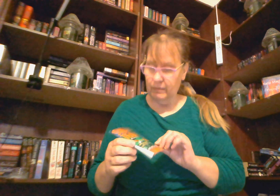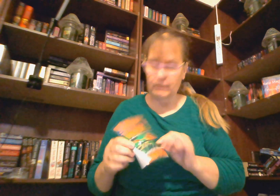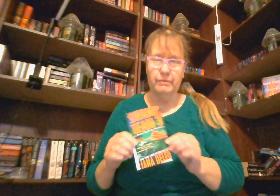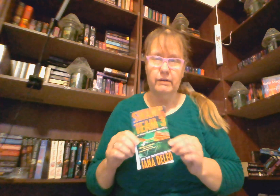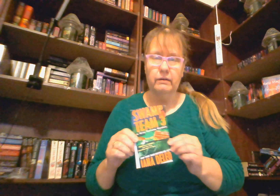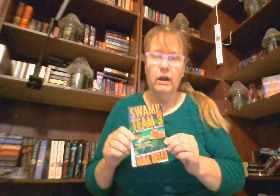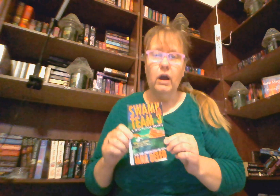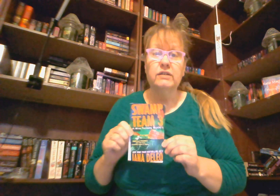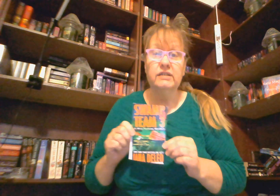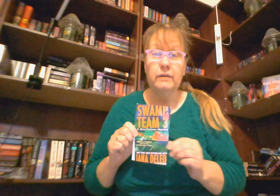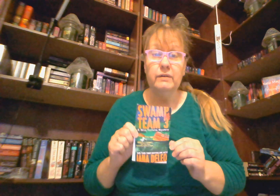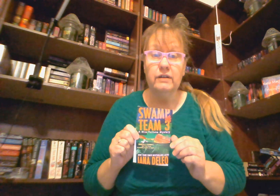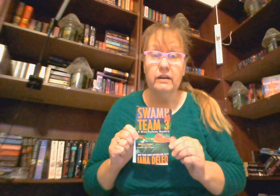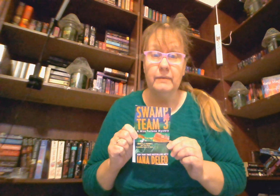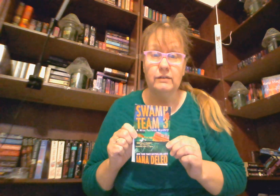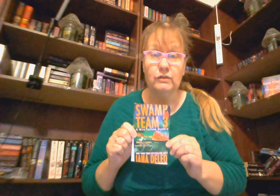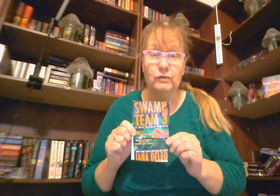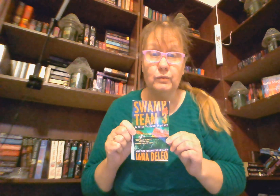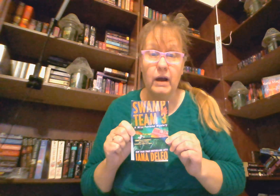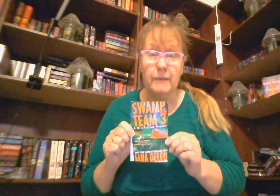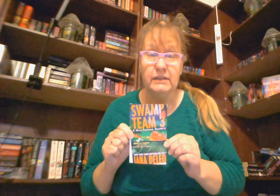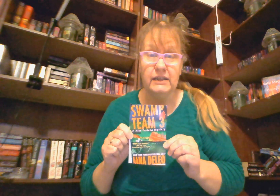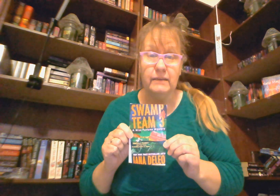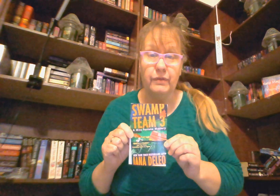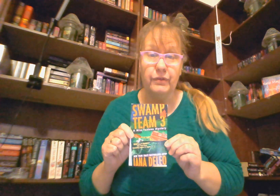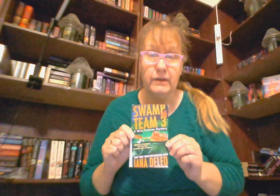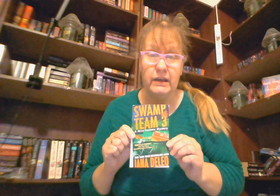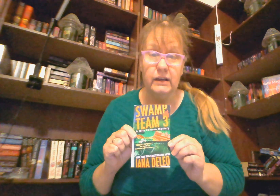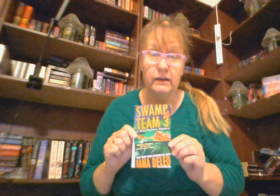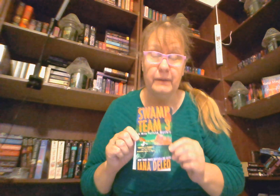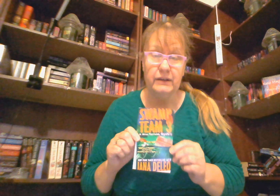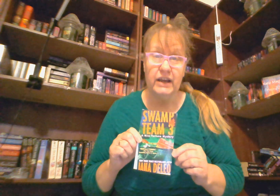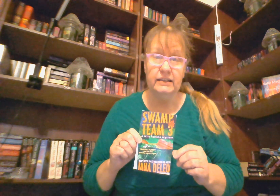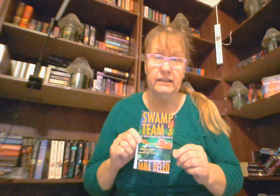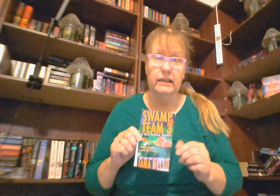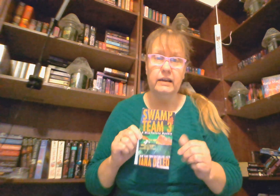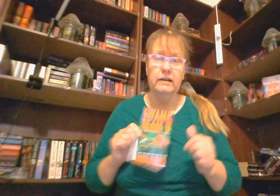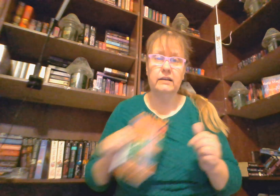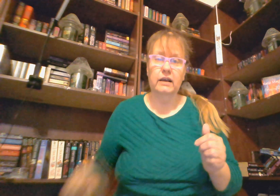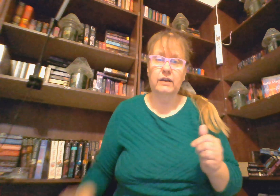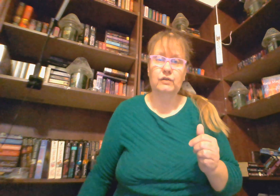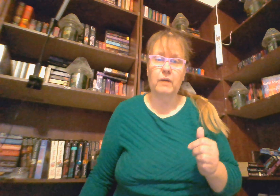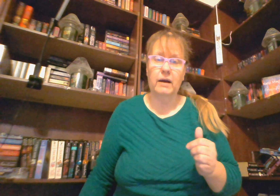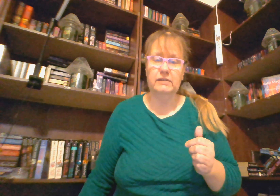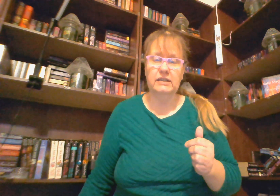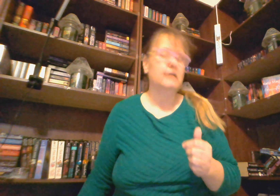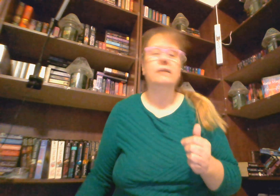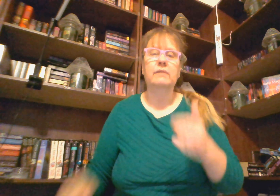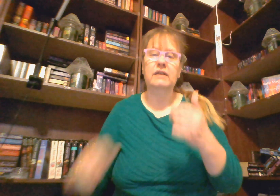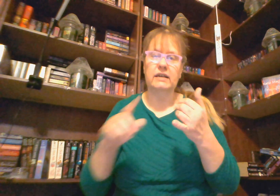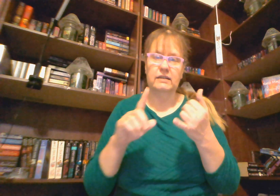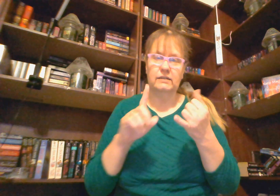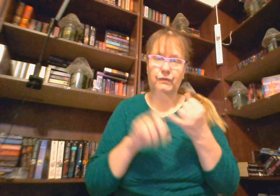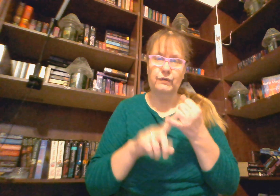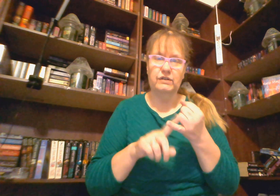about my printer. Today we are talking about Swamp Team 3 by Jana Deleon. Swamp Team is